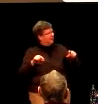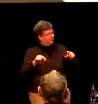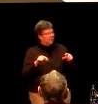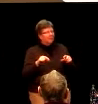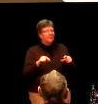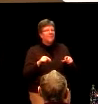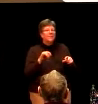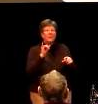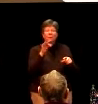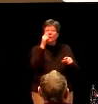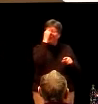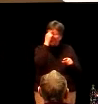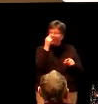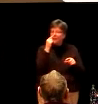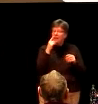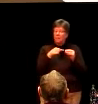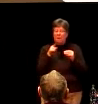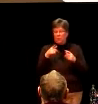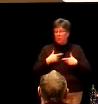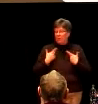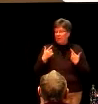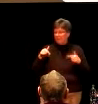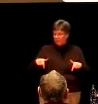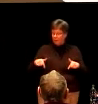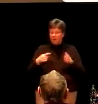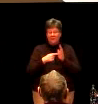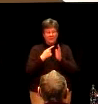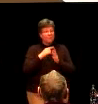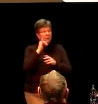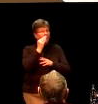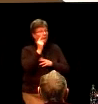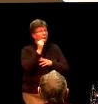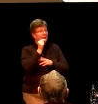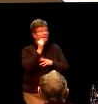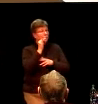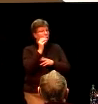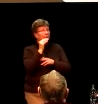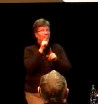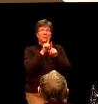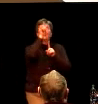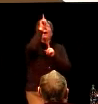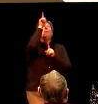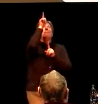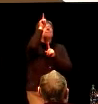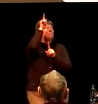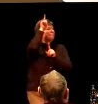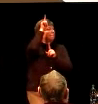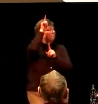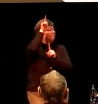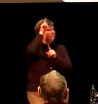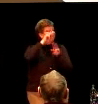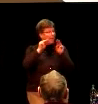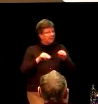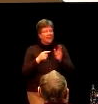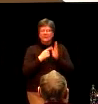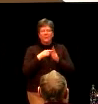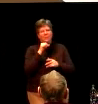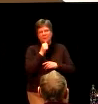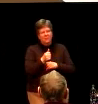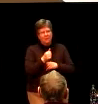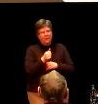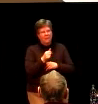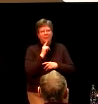it, you live here and sometimes the jet stream is over us and sometimes it's not. It really varies widely in terms of where it